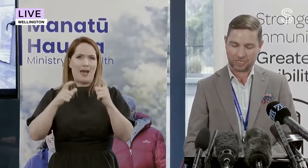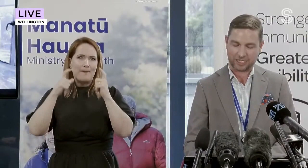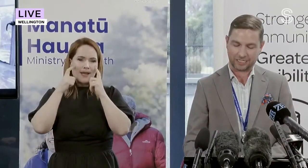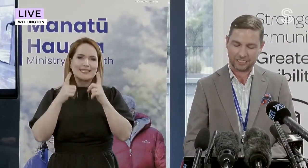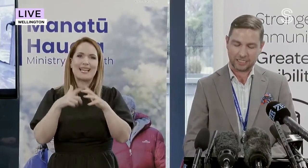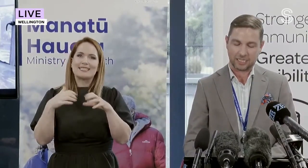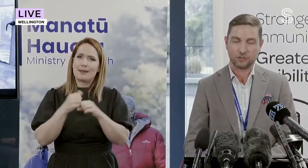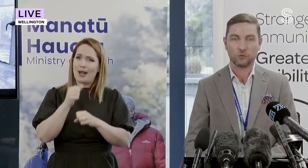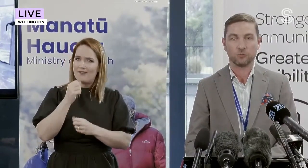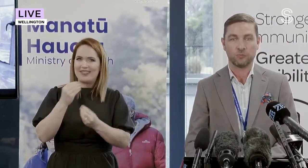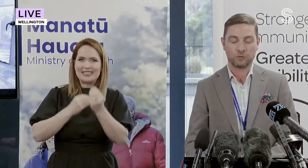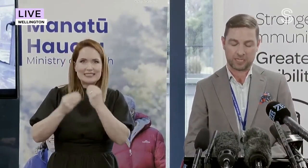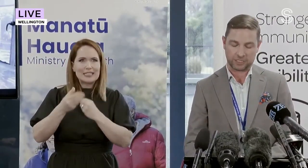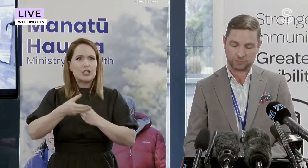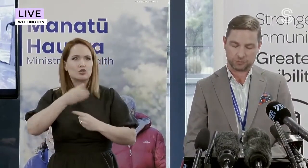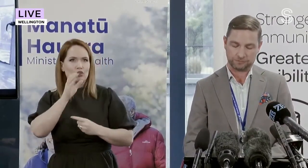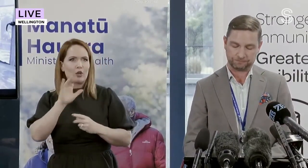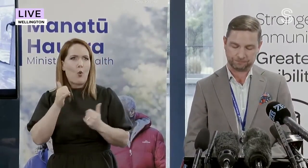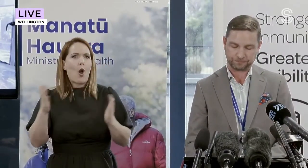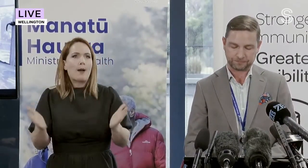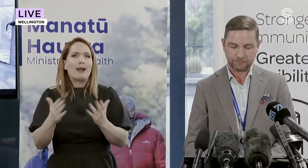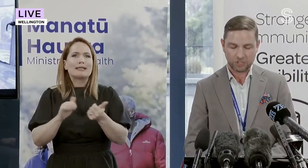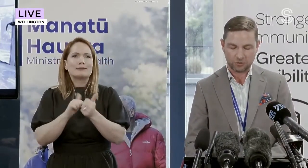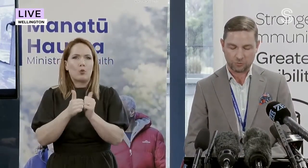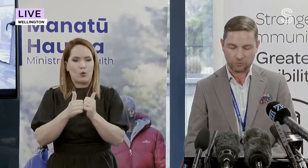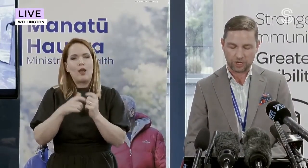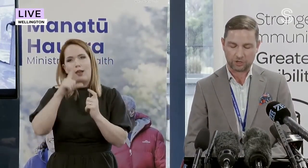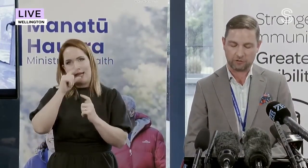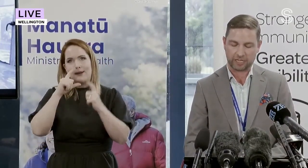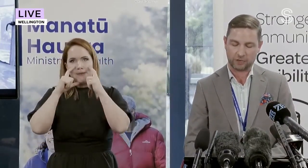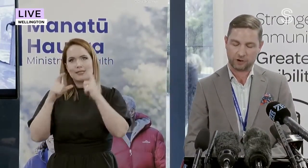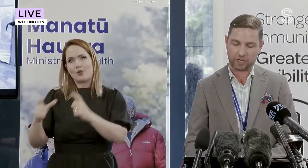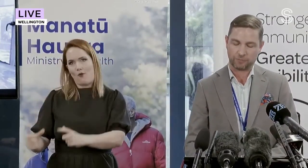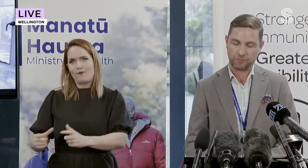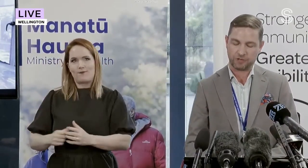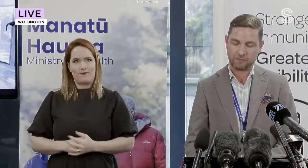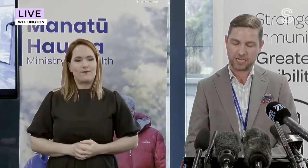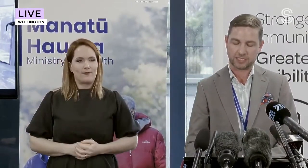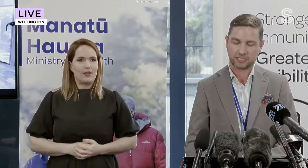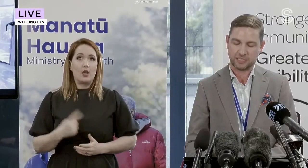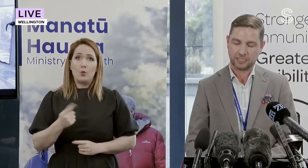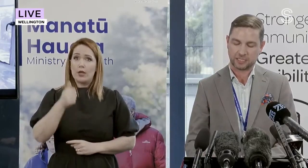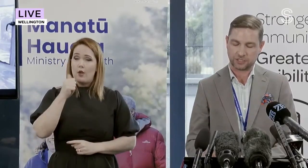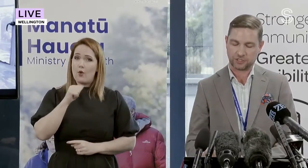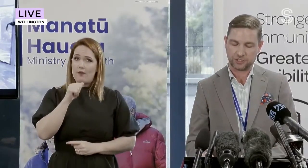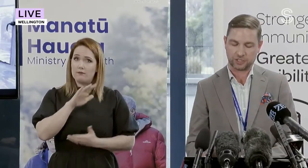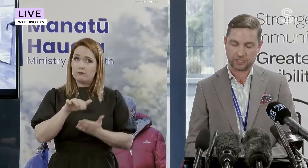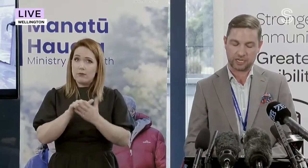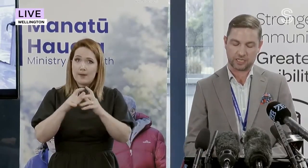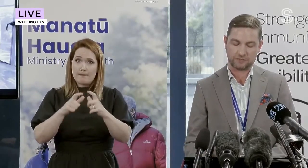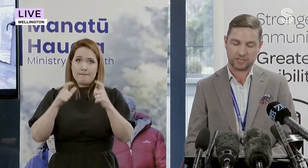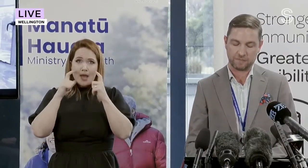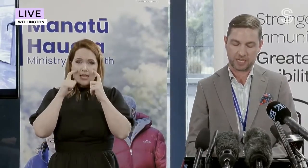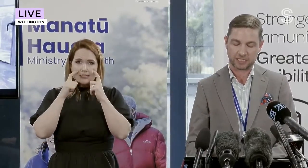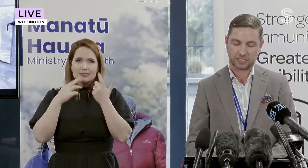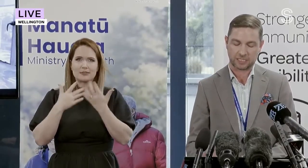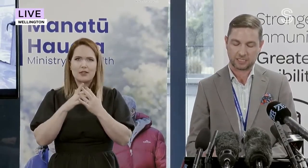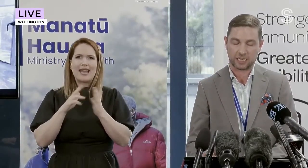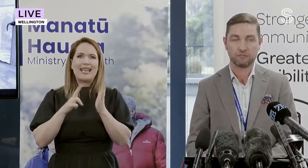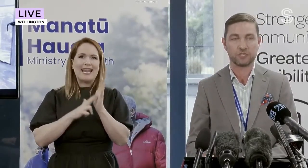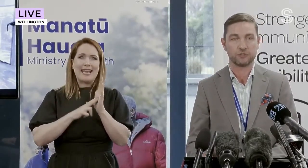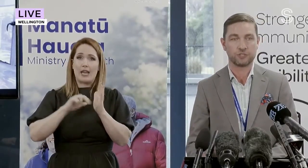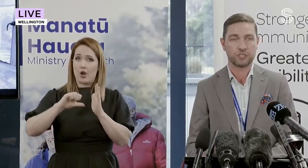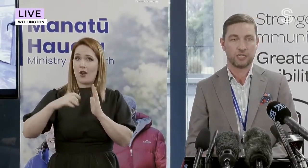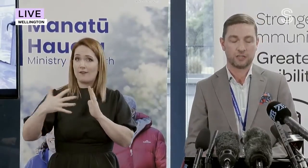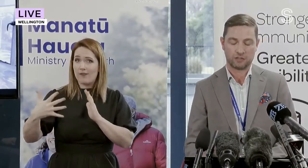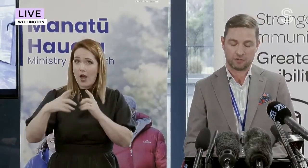eating and drinking or while playing sport. We know correctly wearing an appropriate mask, such as surgical and N95 masks,